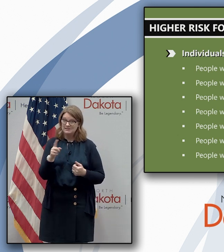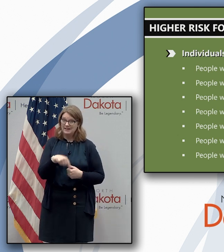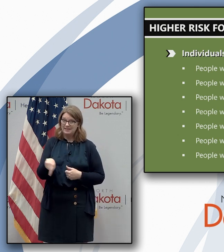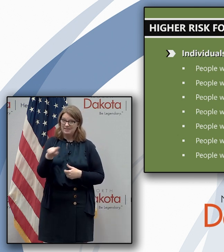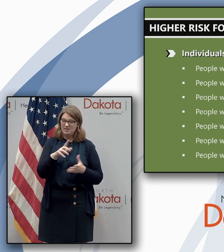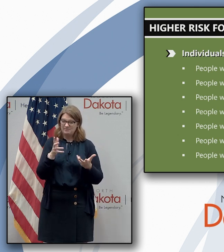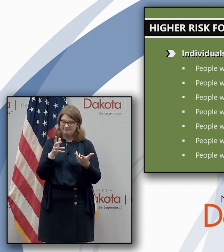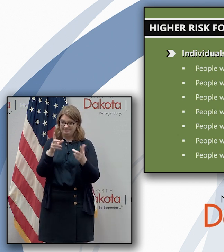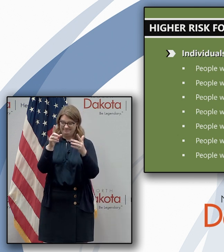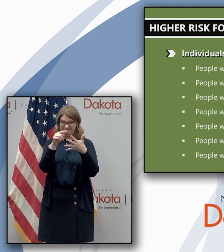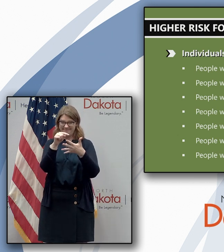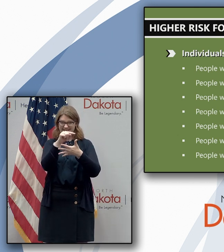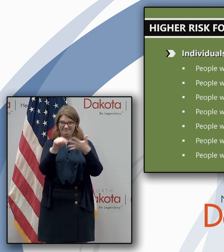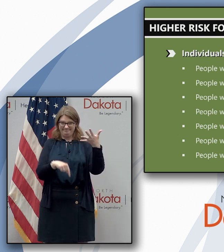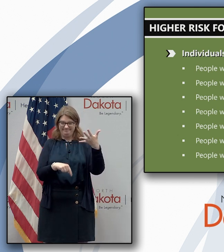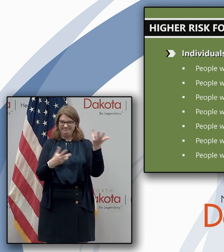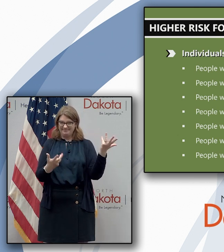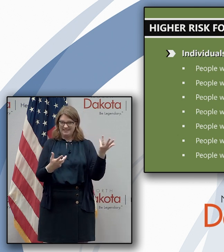people with